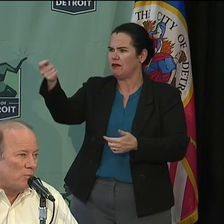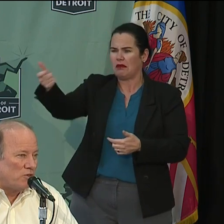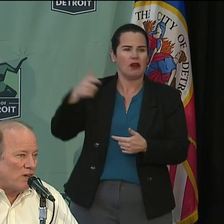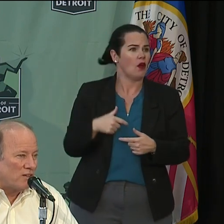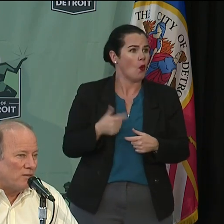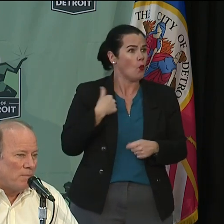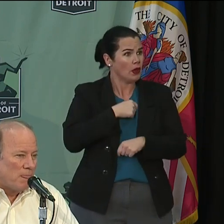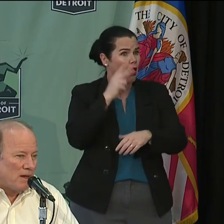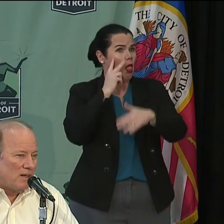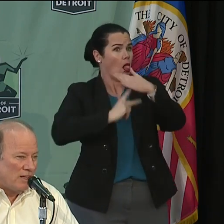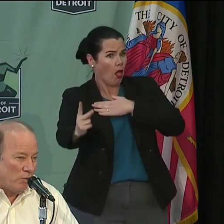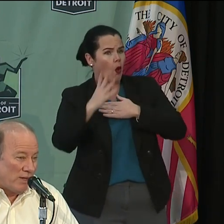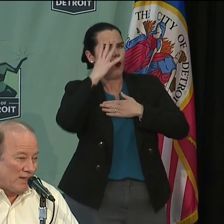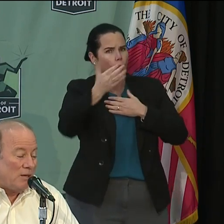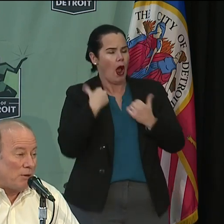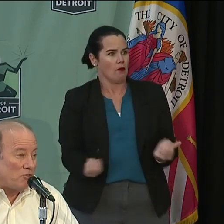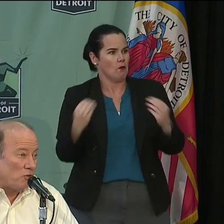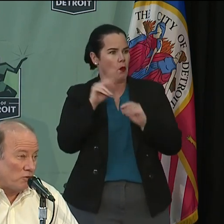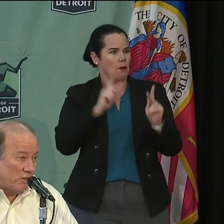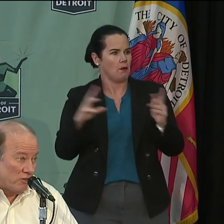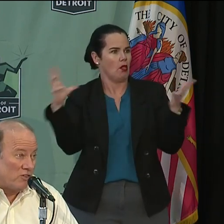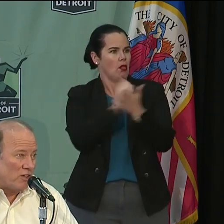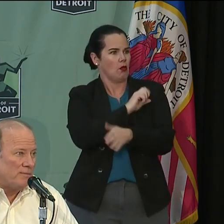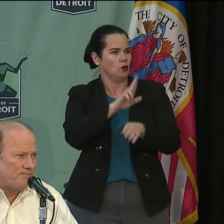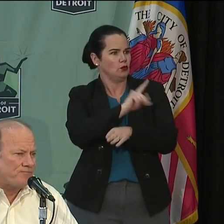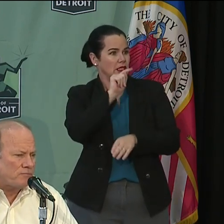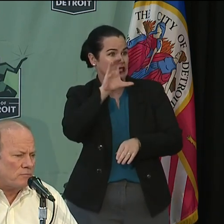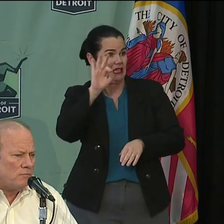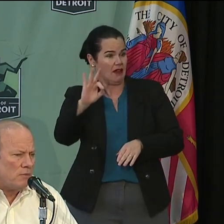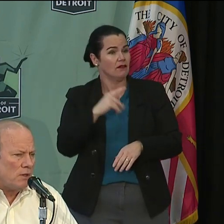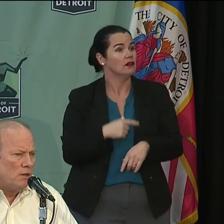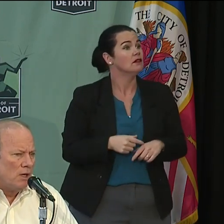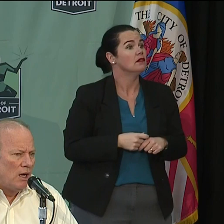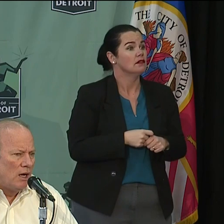anybody would have projected. If we keep our social distancing,